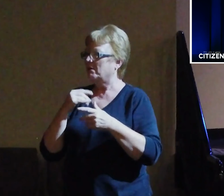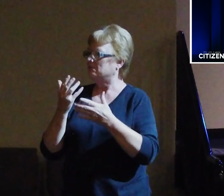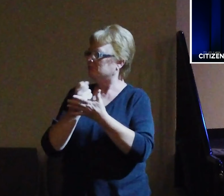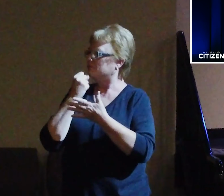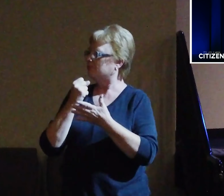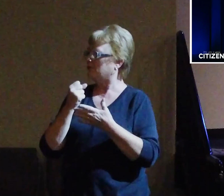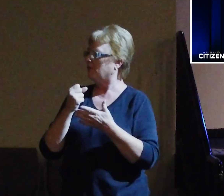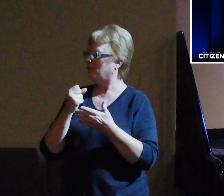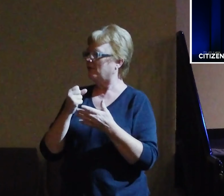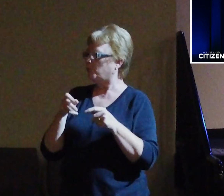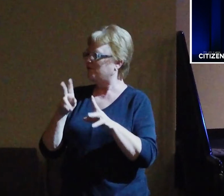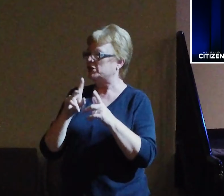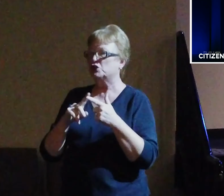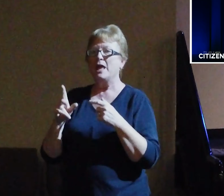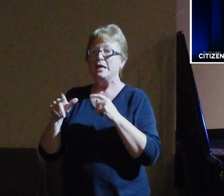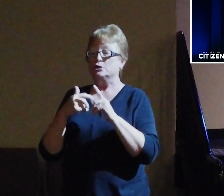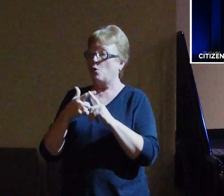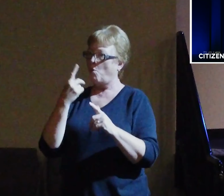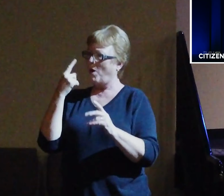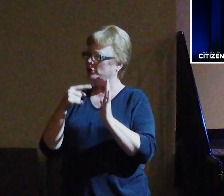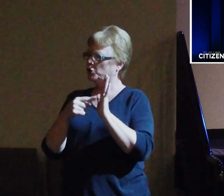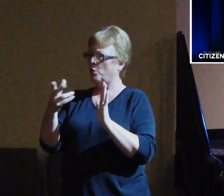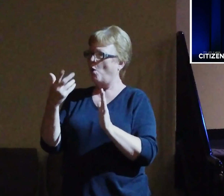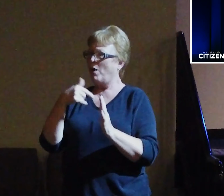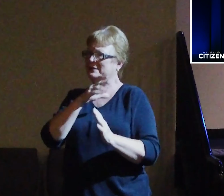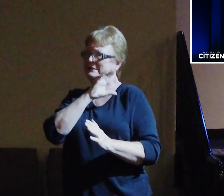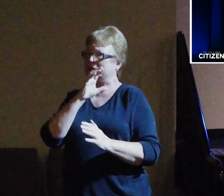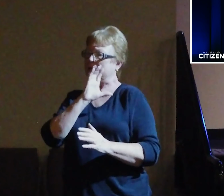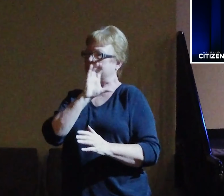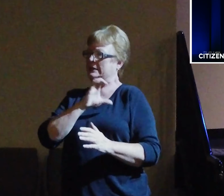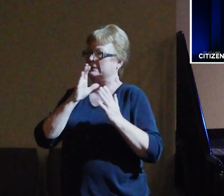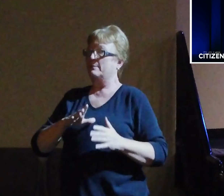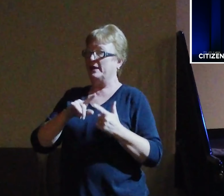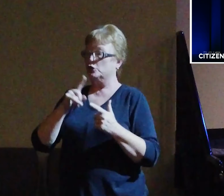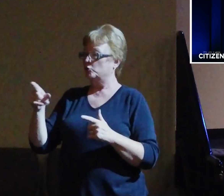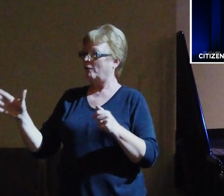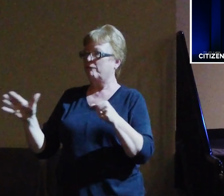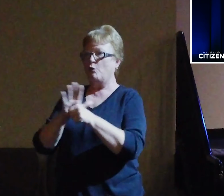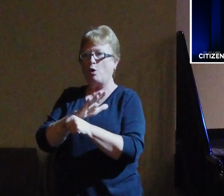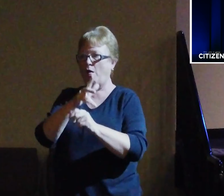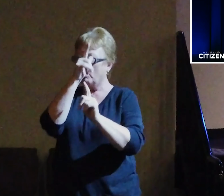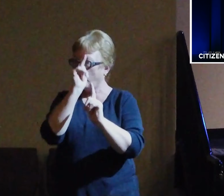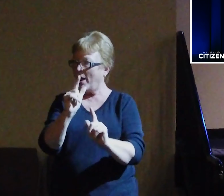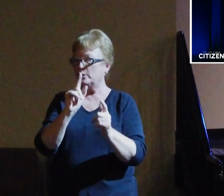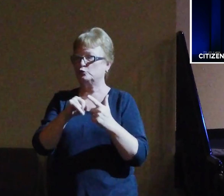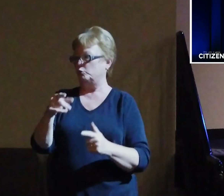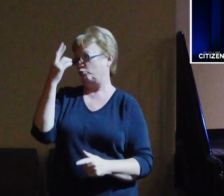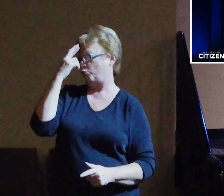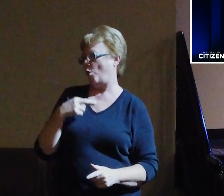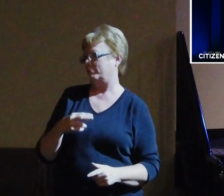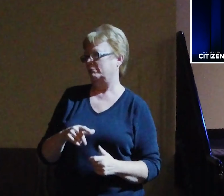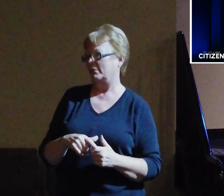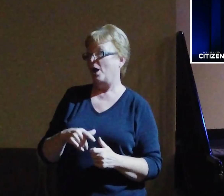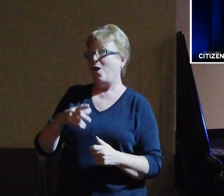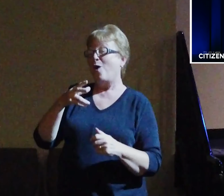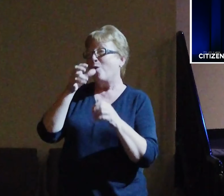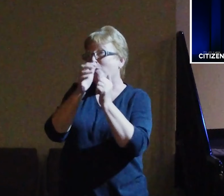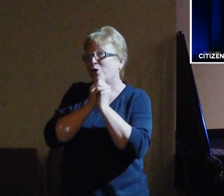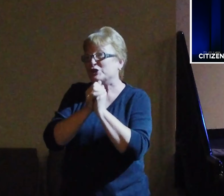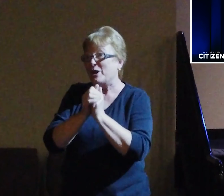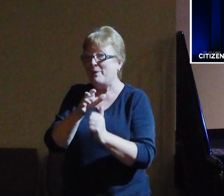And what characterized this citizenship would have been a complete allegiance and loyalty to Rome. worship of pagan gods,